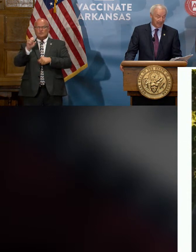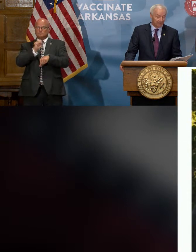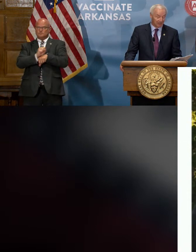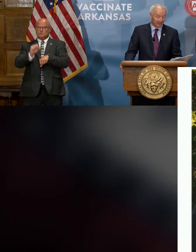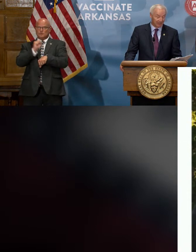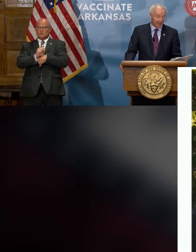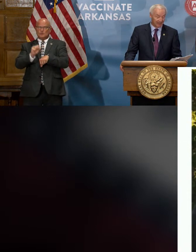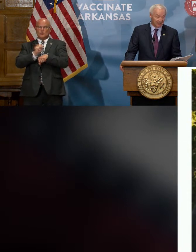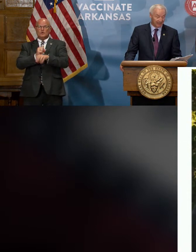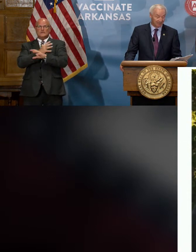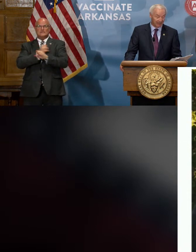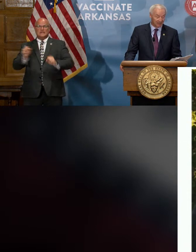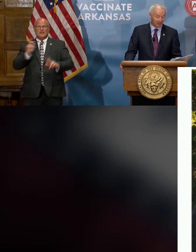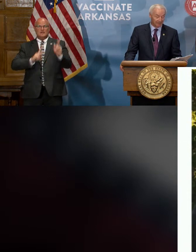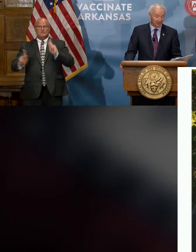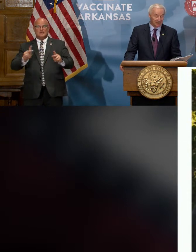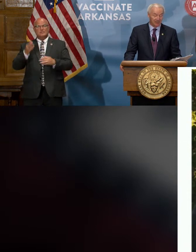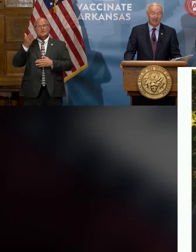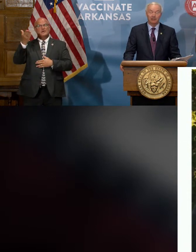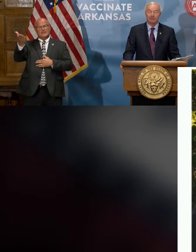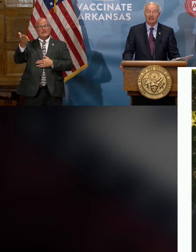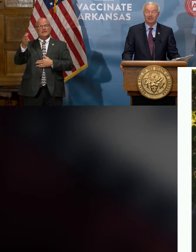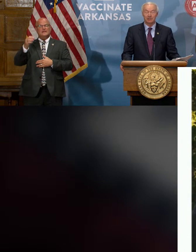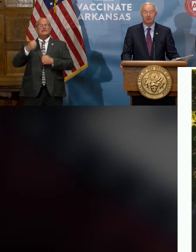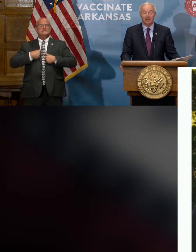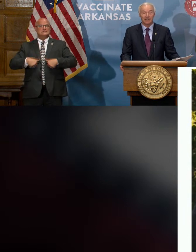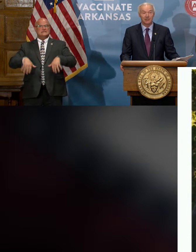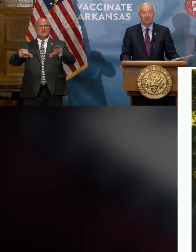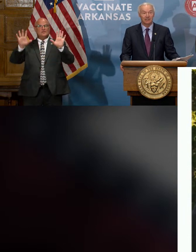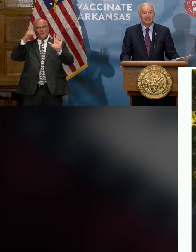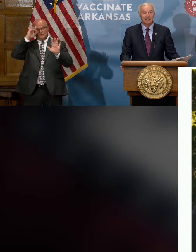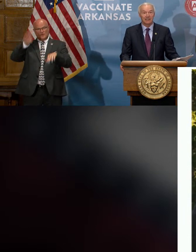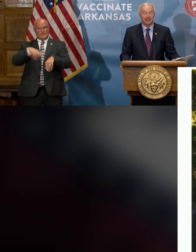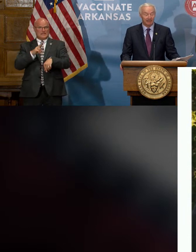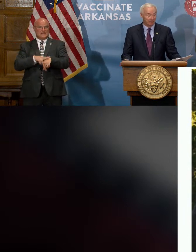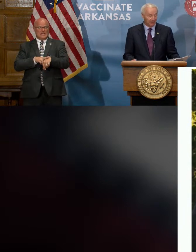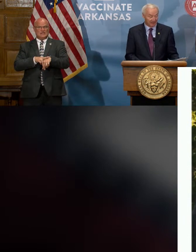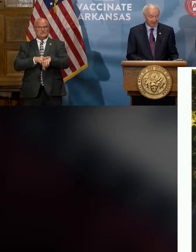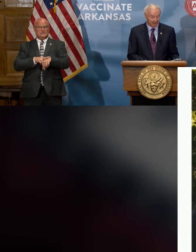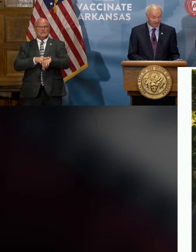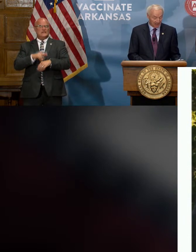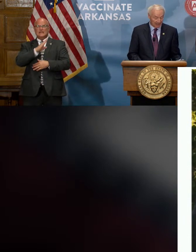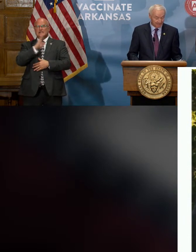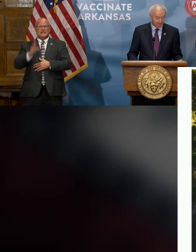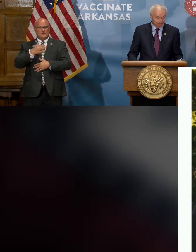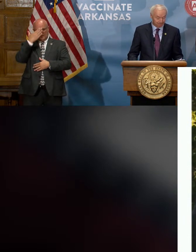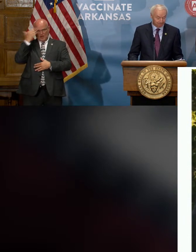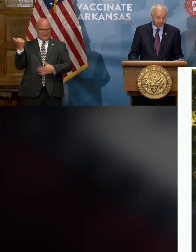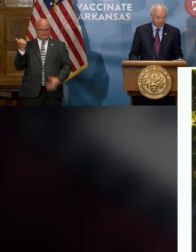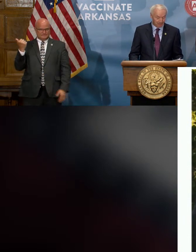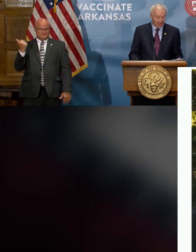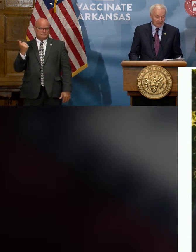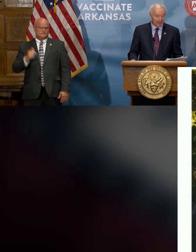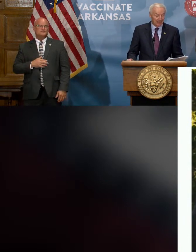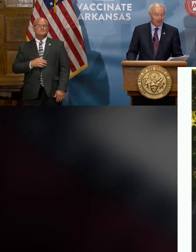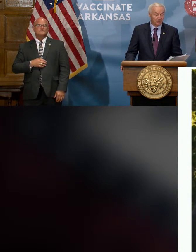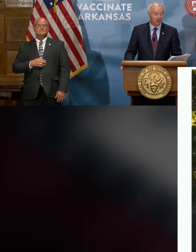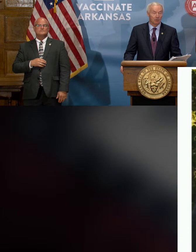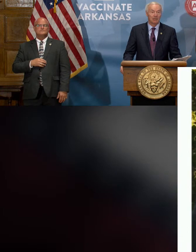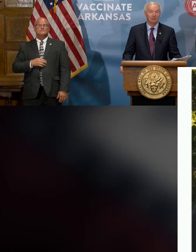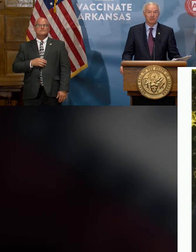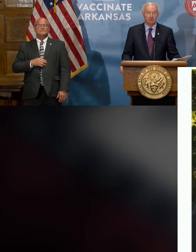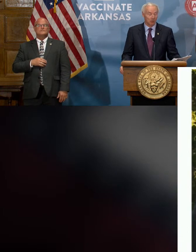save lives in Afghanistan. May his service and sacrifice to our nation never be forgotten.